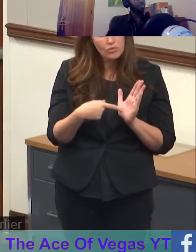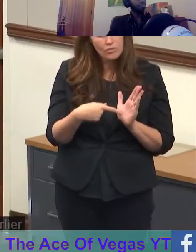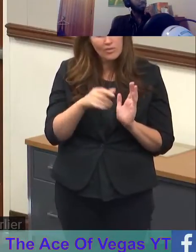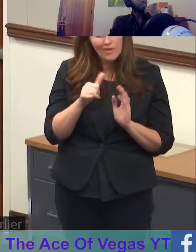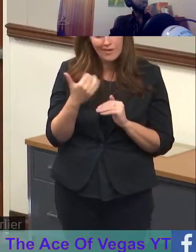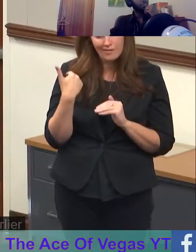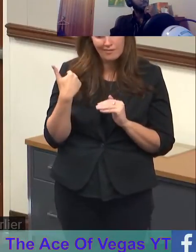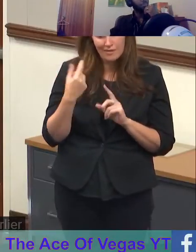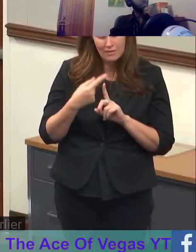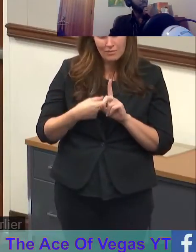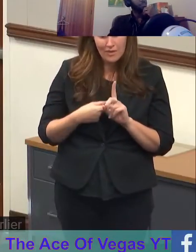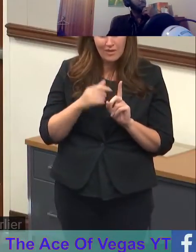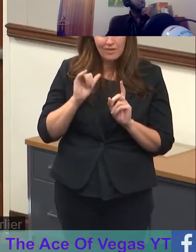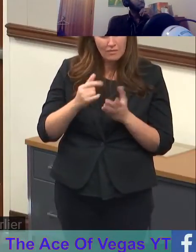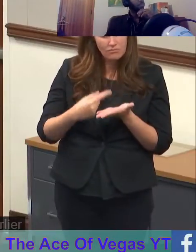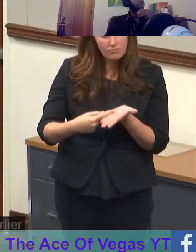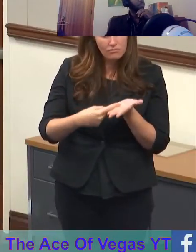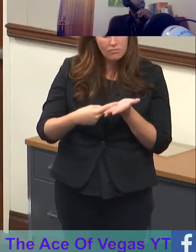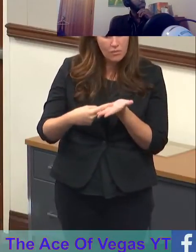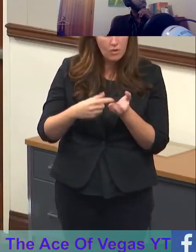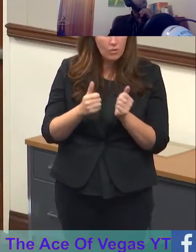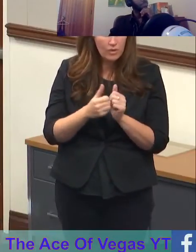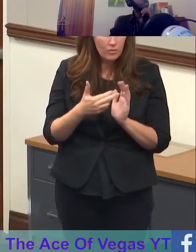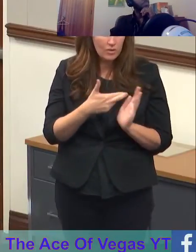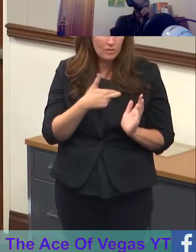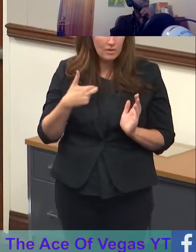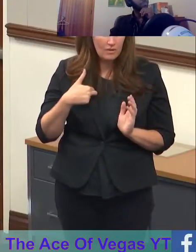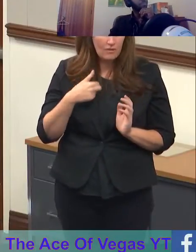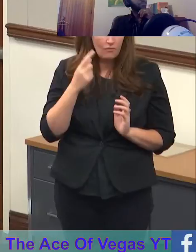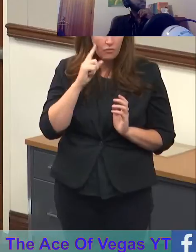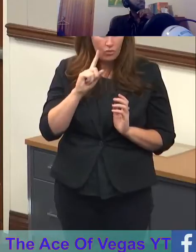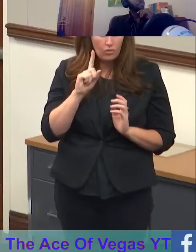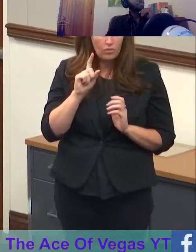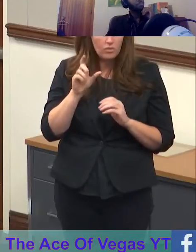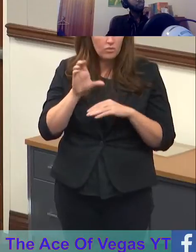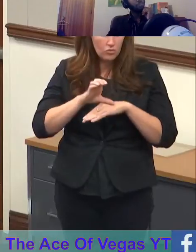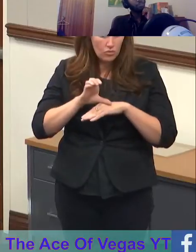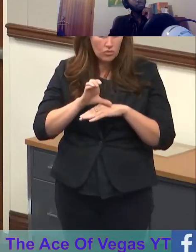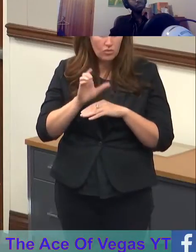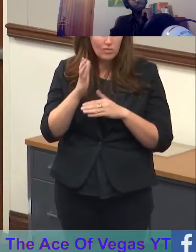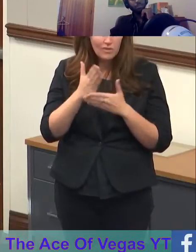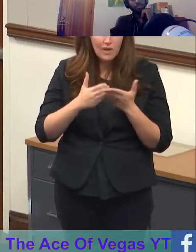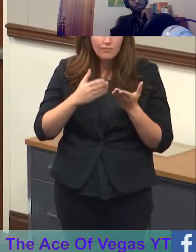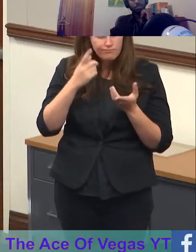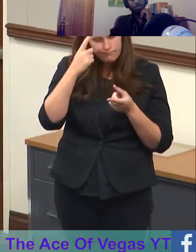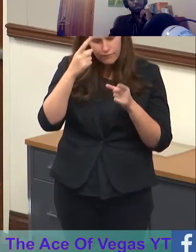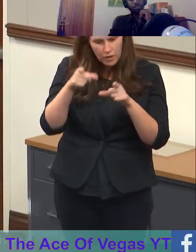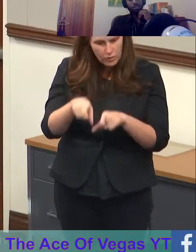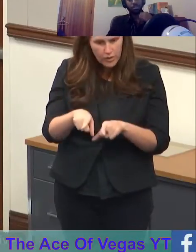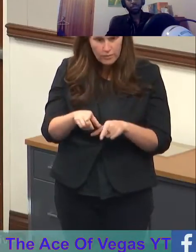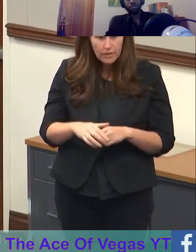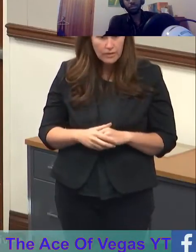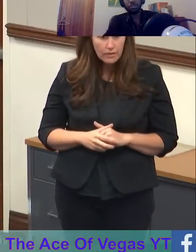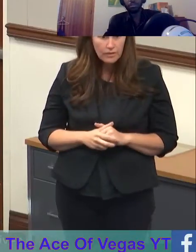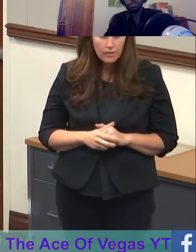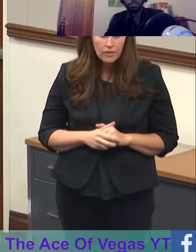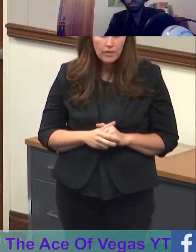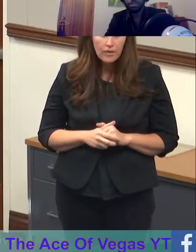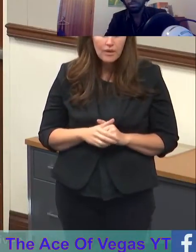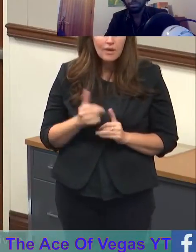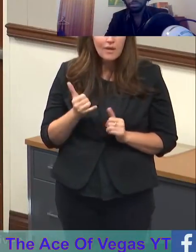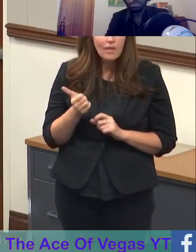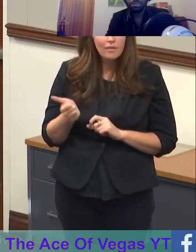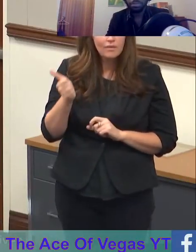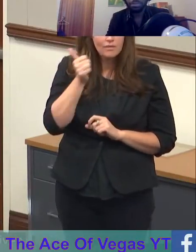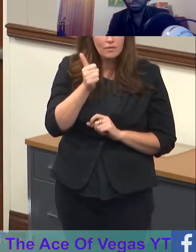last month that your staff was in discussion with representatives of Calvary Chapel about trying to come to some sort of resolution. Now that the Supreme